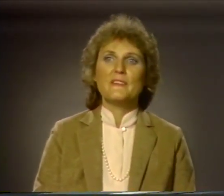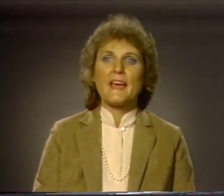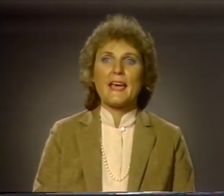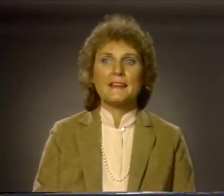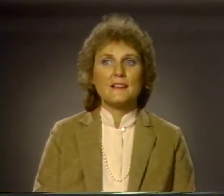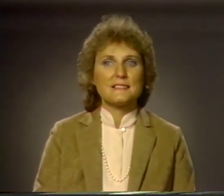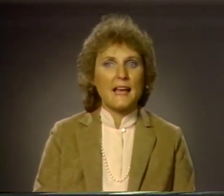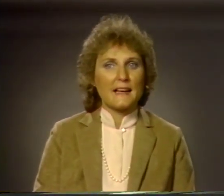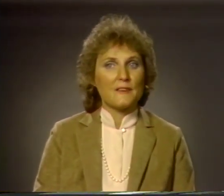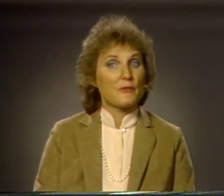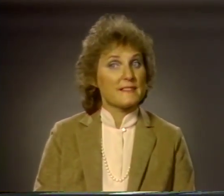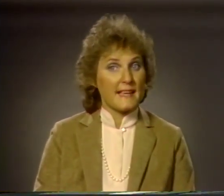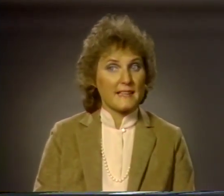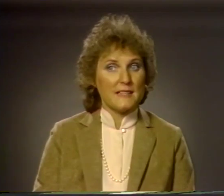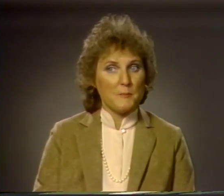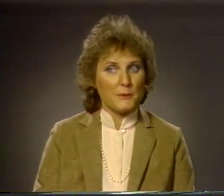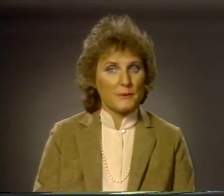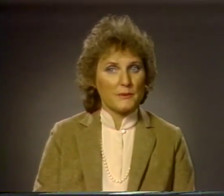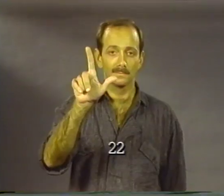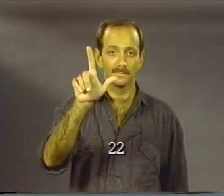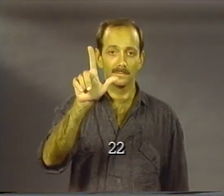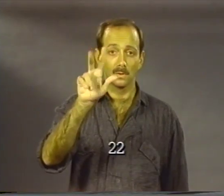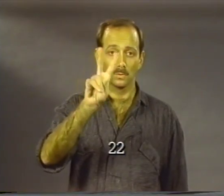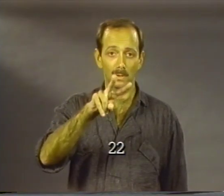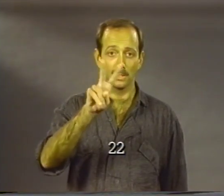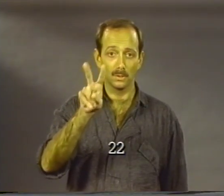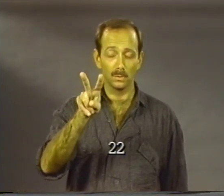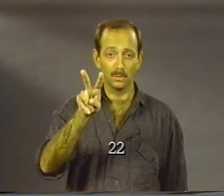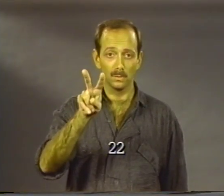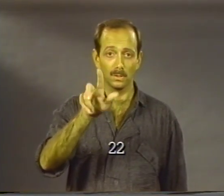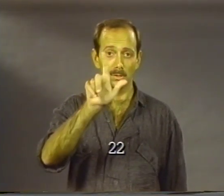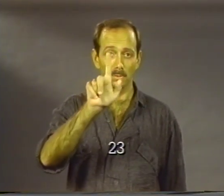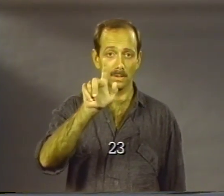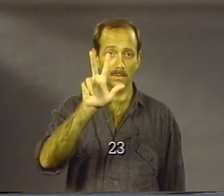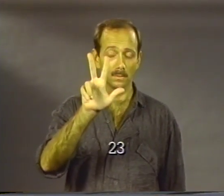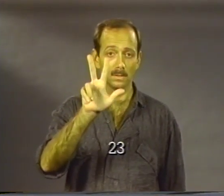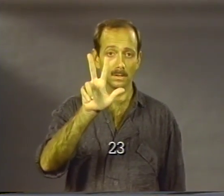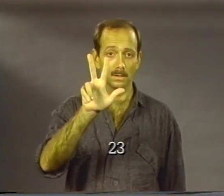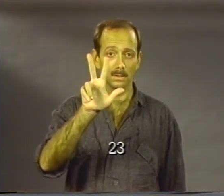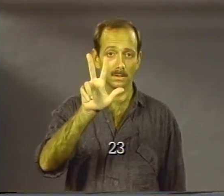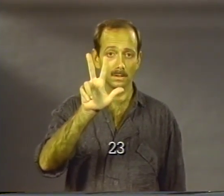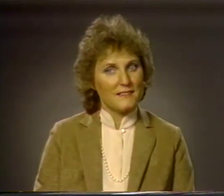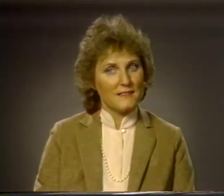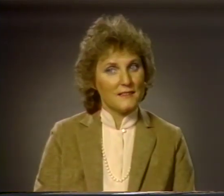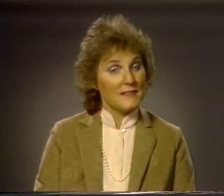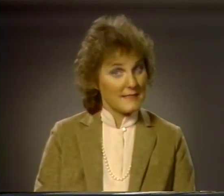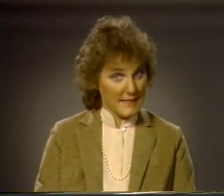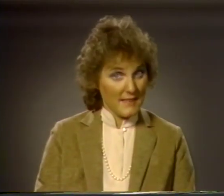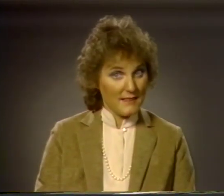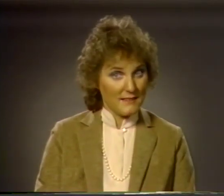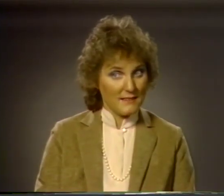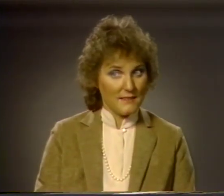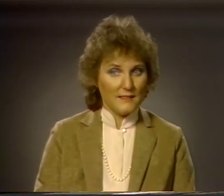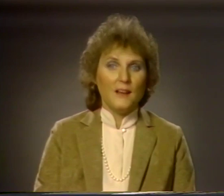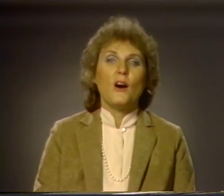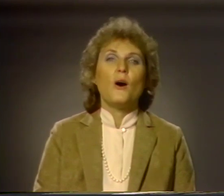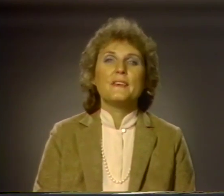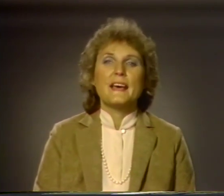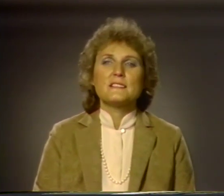hand out slightly for the second number. 22, 23. See? Oh yes, to